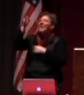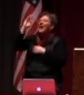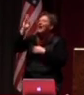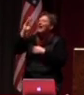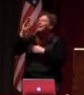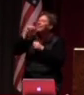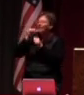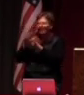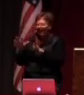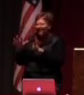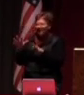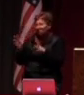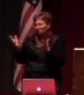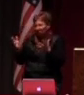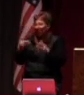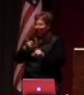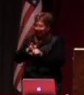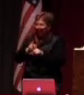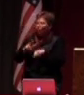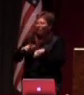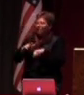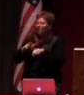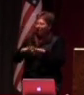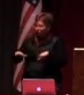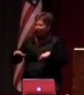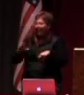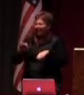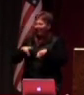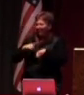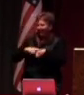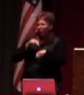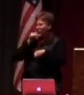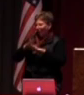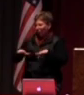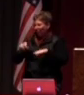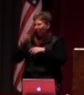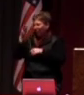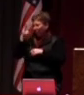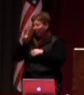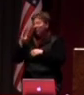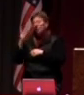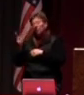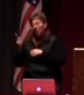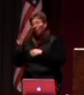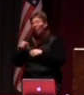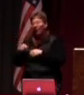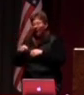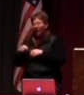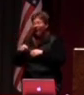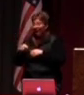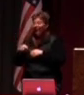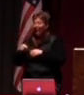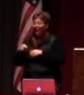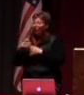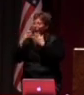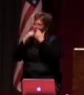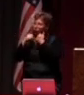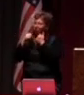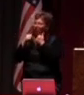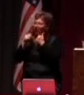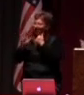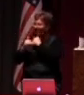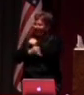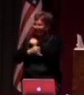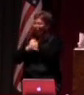inspiration. He was a child of nature, not a child of God. And while he held the interests of his country paramount, he was not necessarily